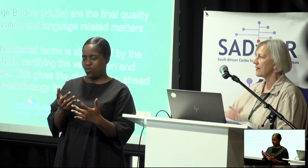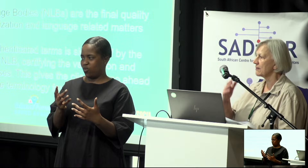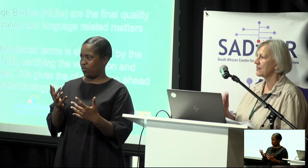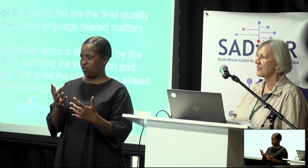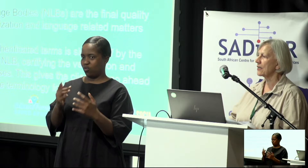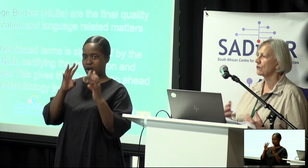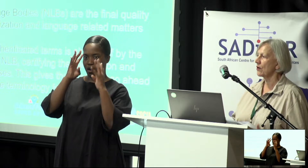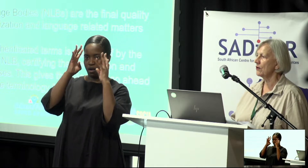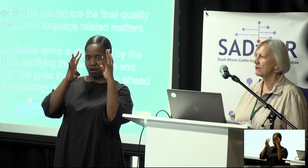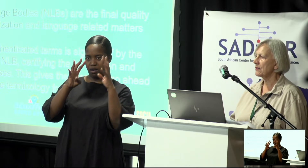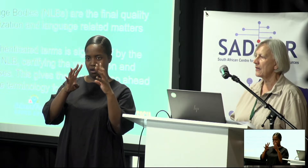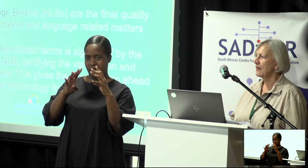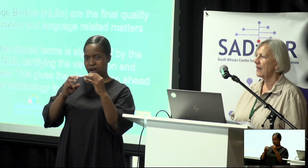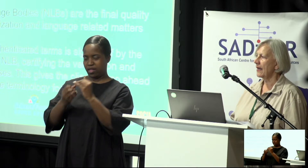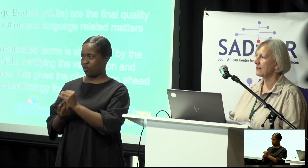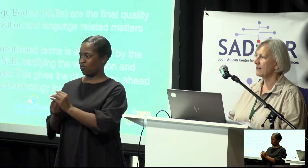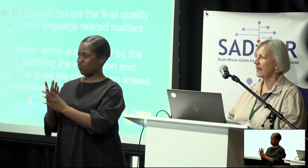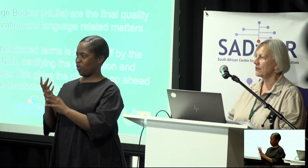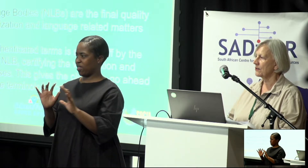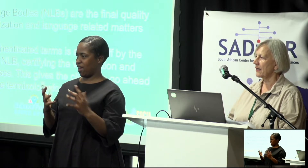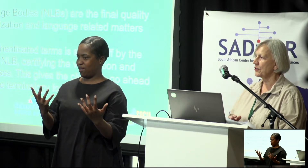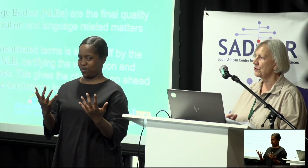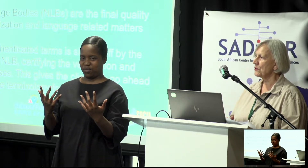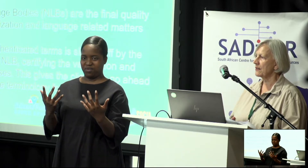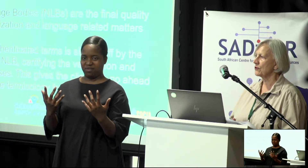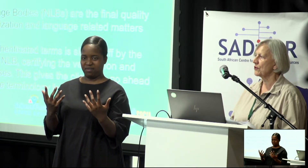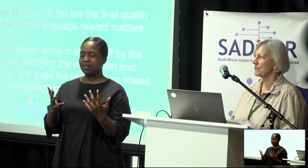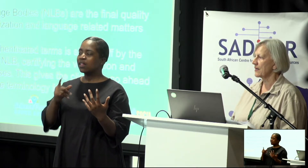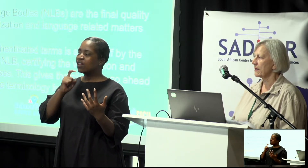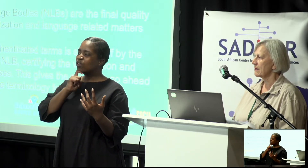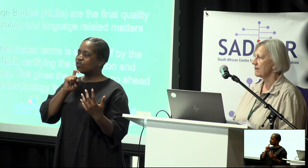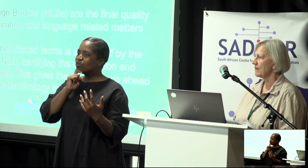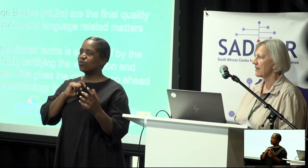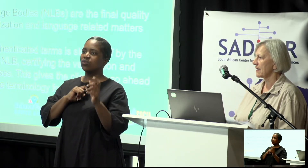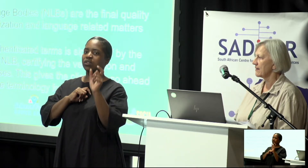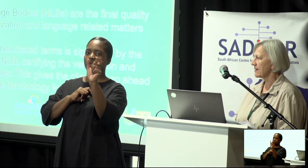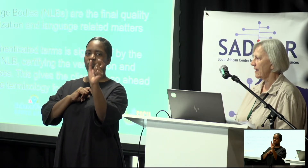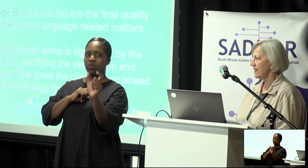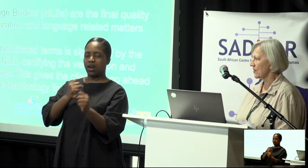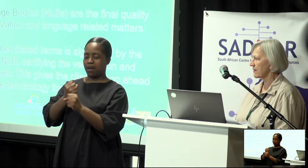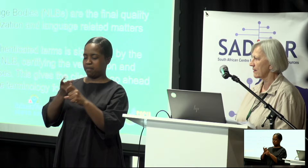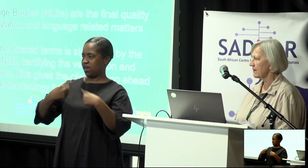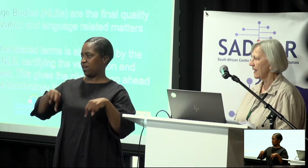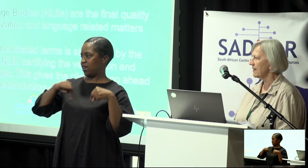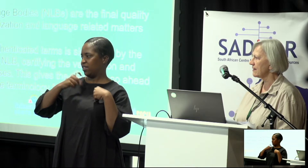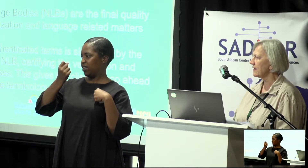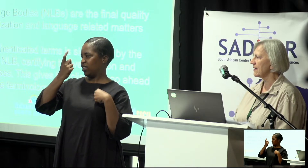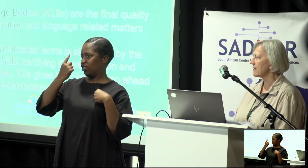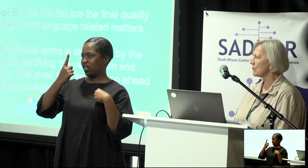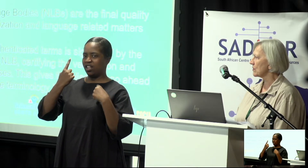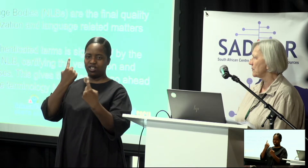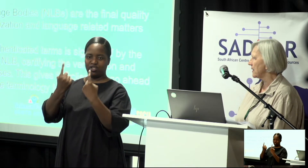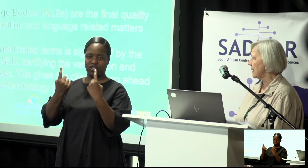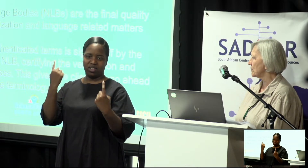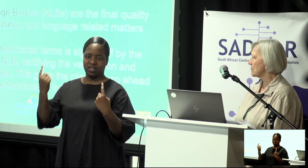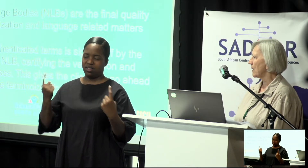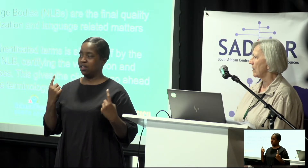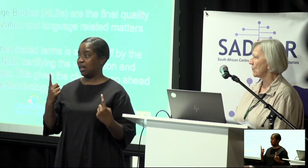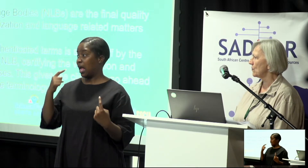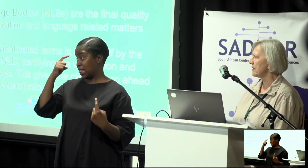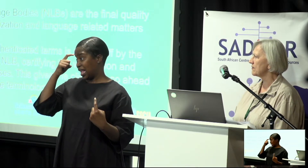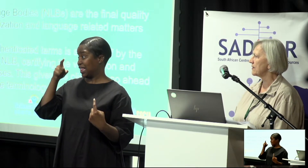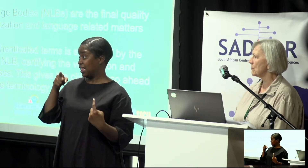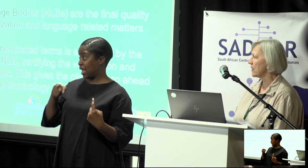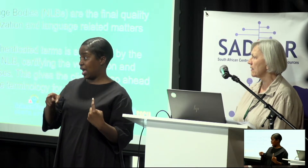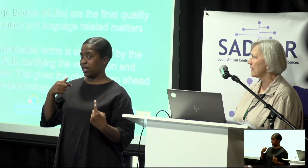between creativity and growth, and using terms that make us understand each other. And I think that's what's been captured by